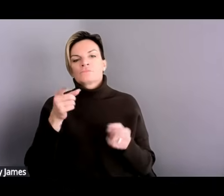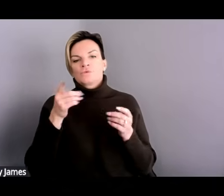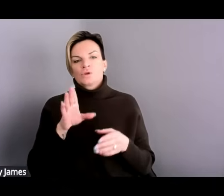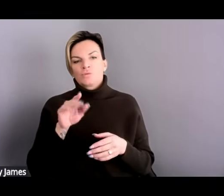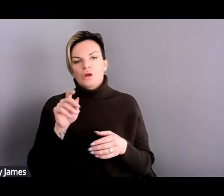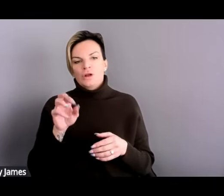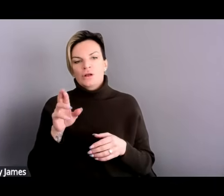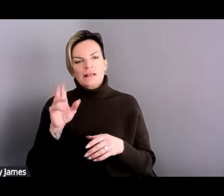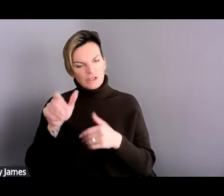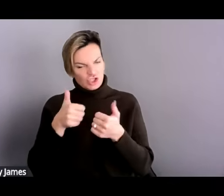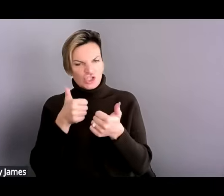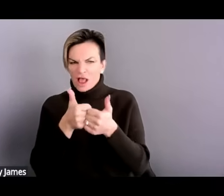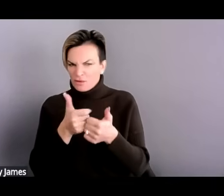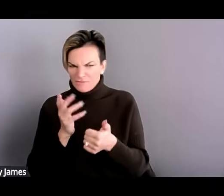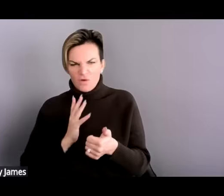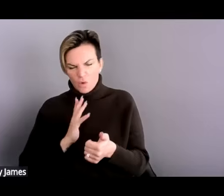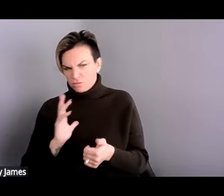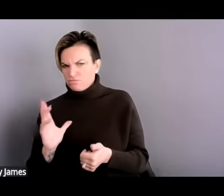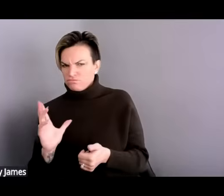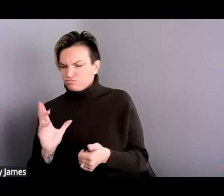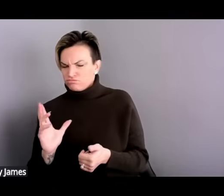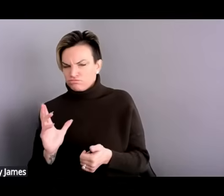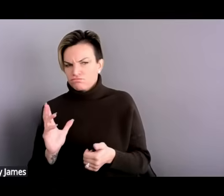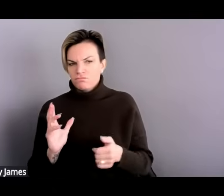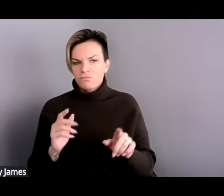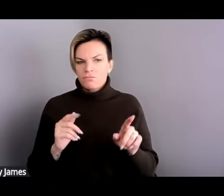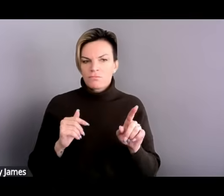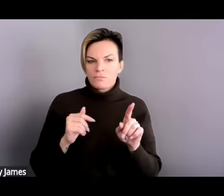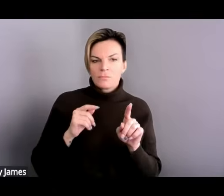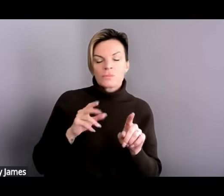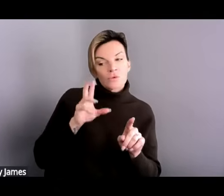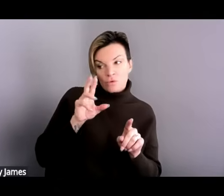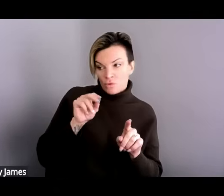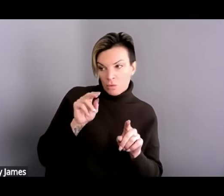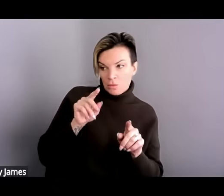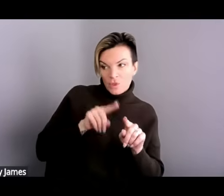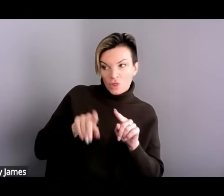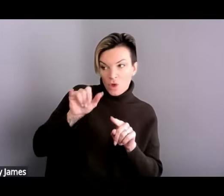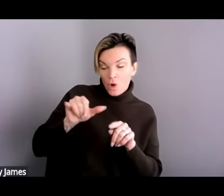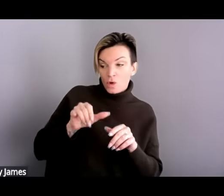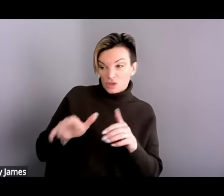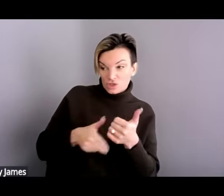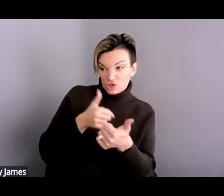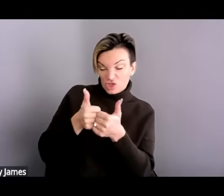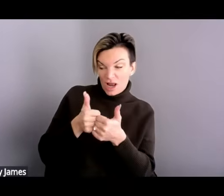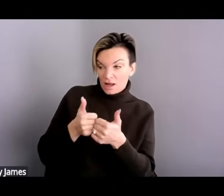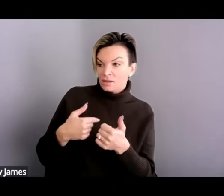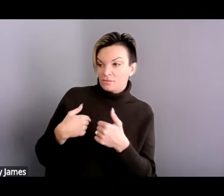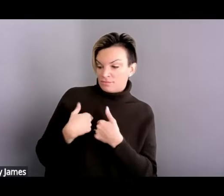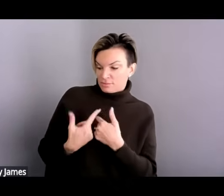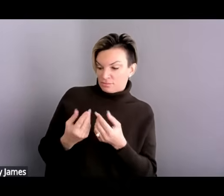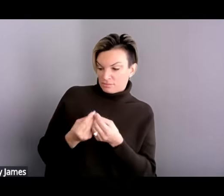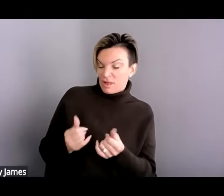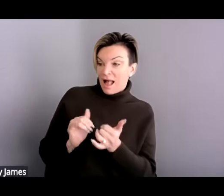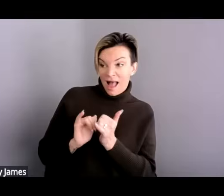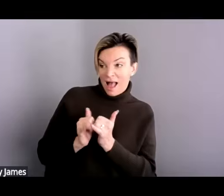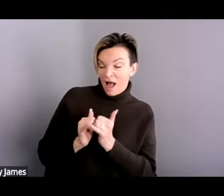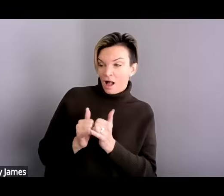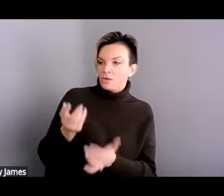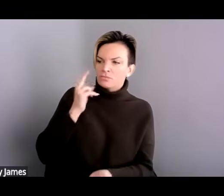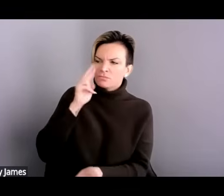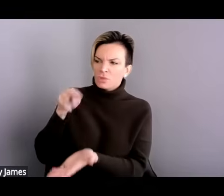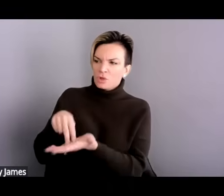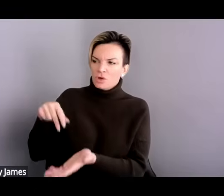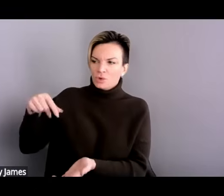challenges in the past, but those have been challenges predominantly resolved by having signatures in the QVF file, right?